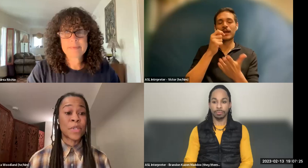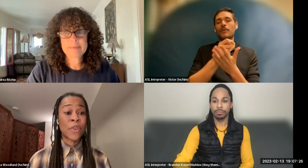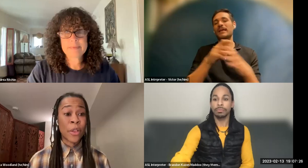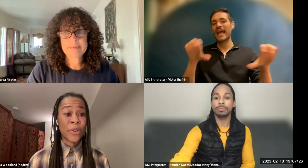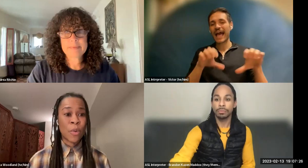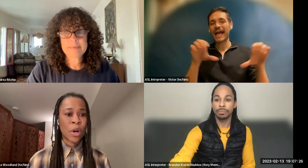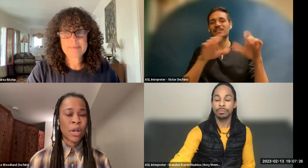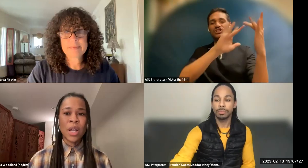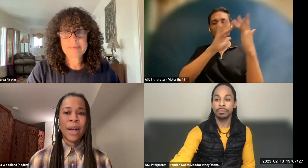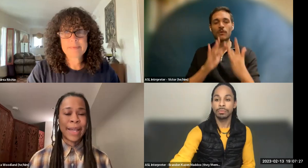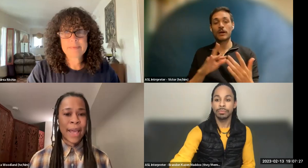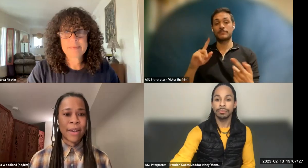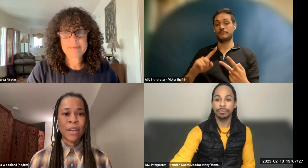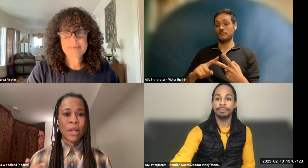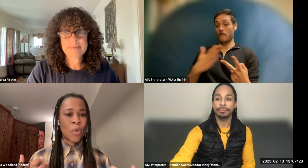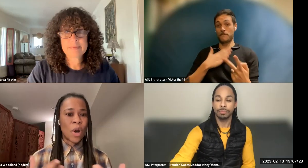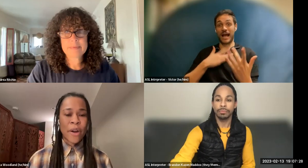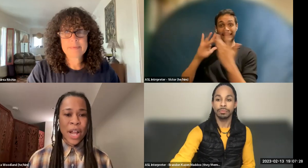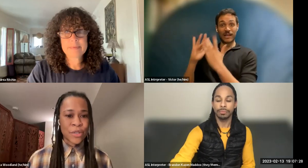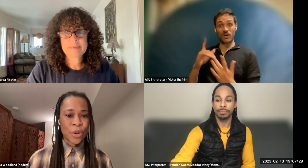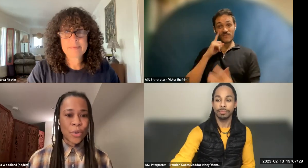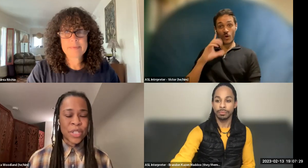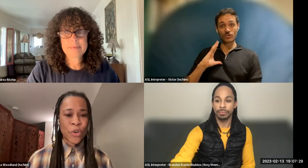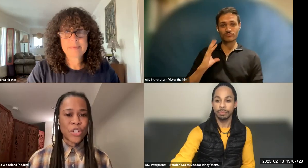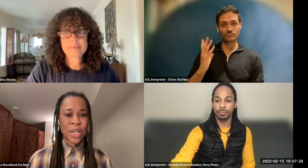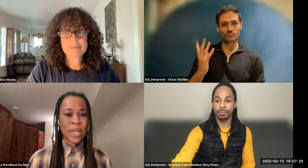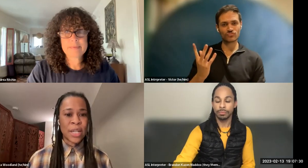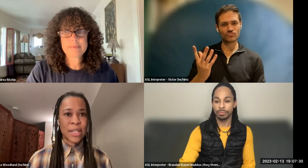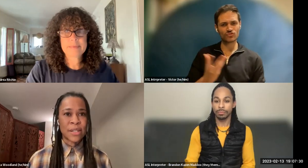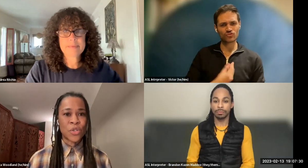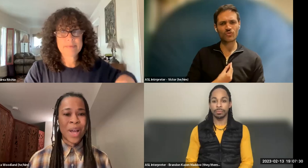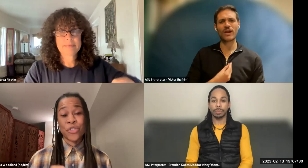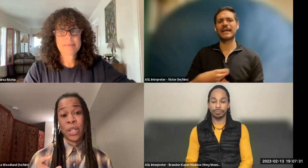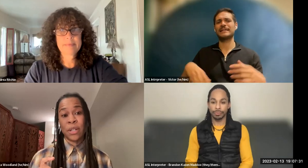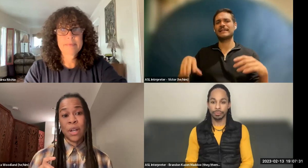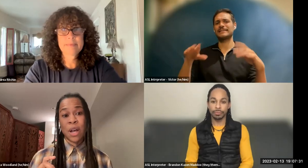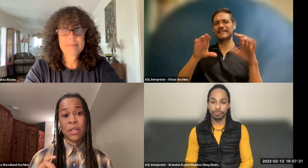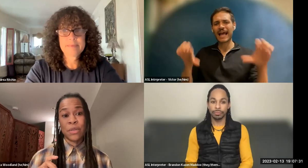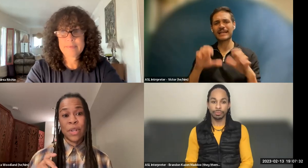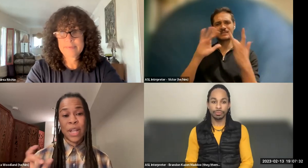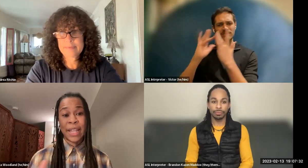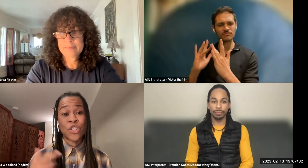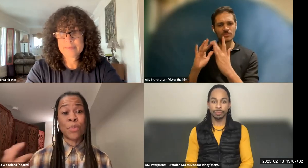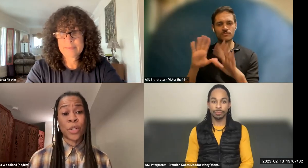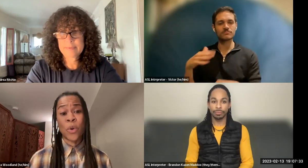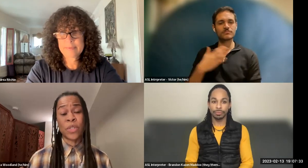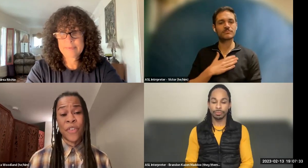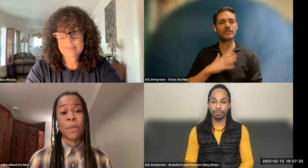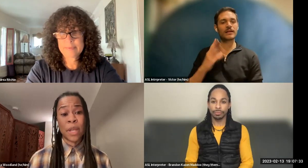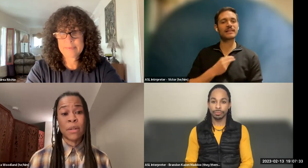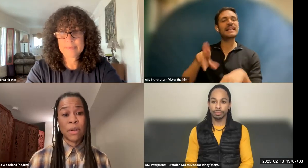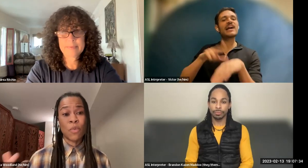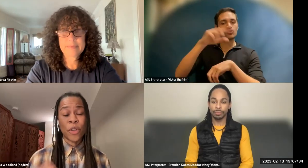Trans Therapists of Color Network. Again, our not so secret agenda is to actually engage in